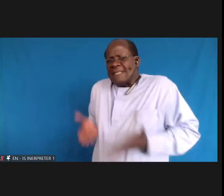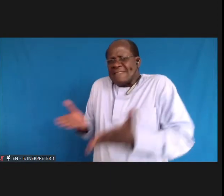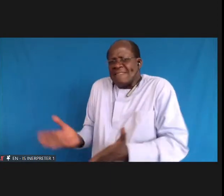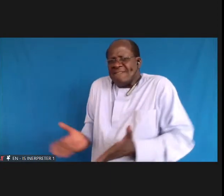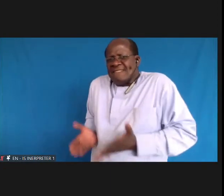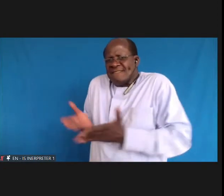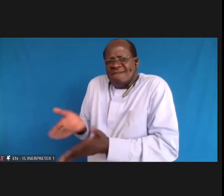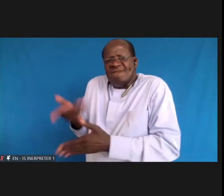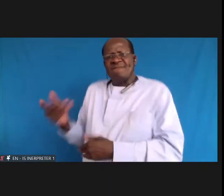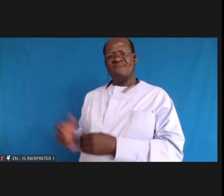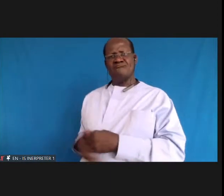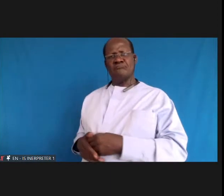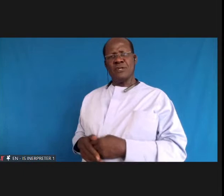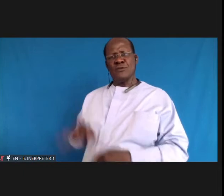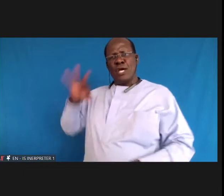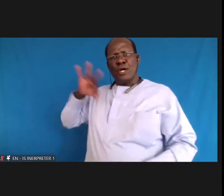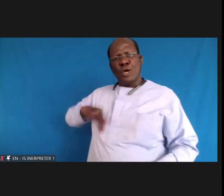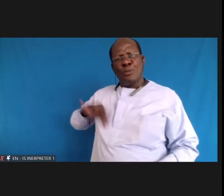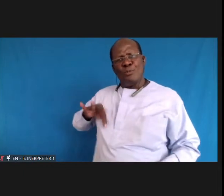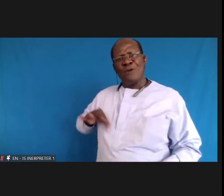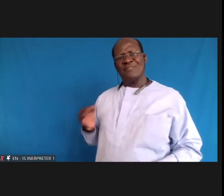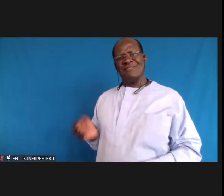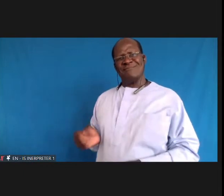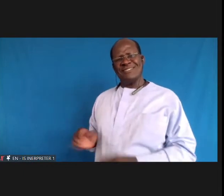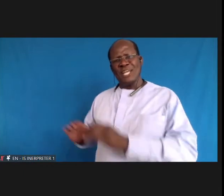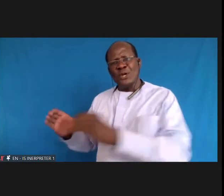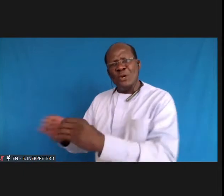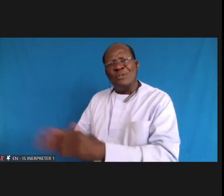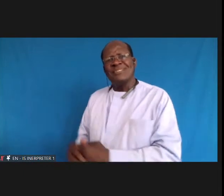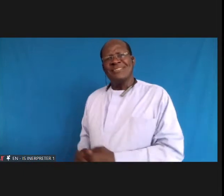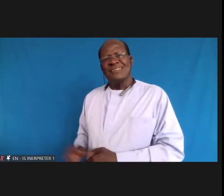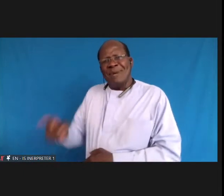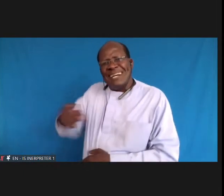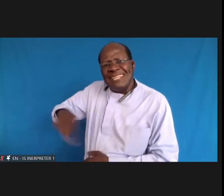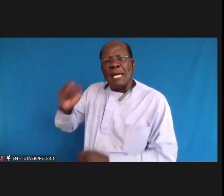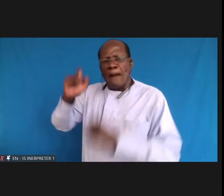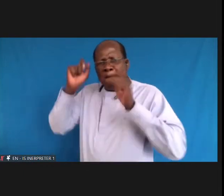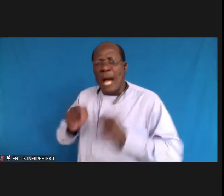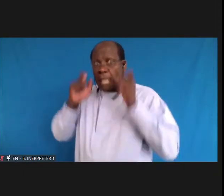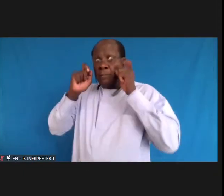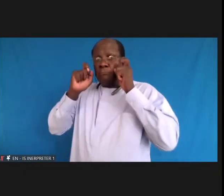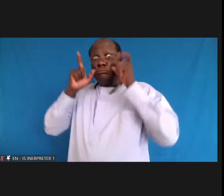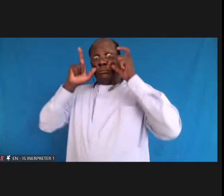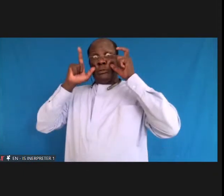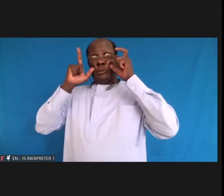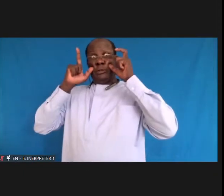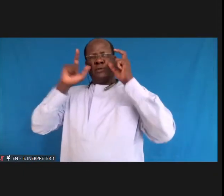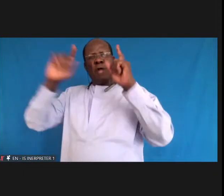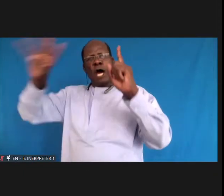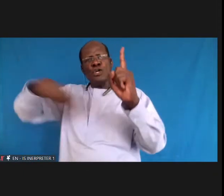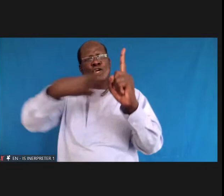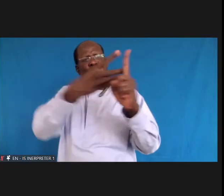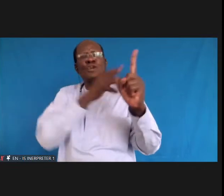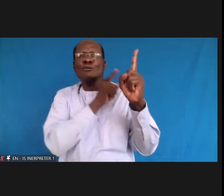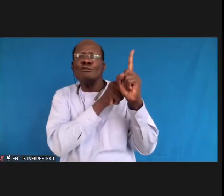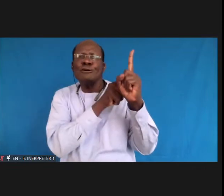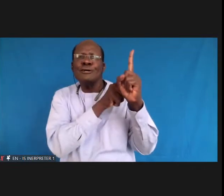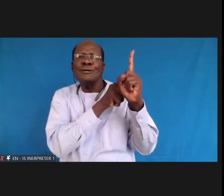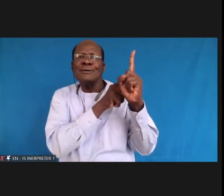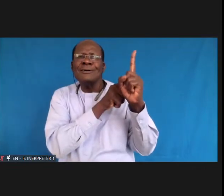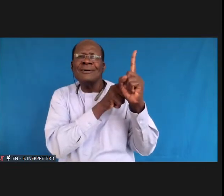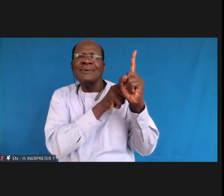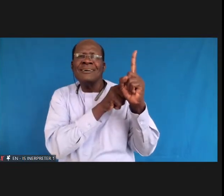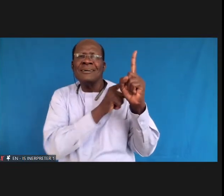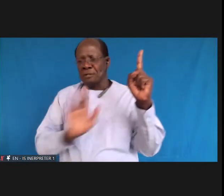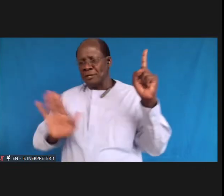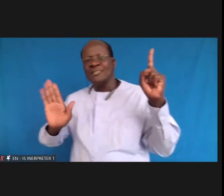in the community, but they also need to realize that the sustainable development goal is also their